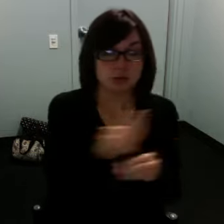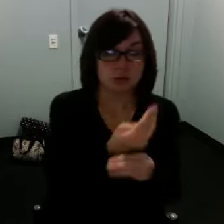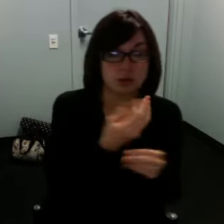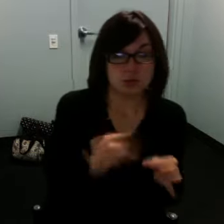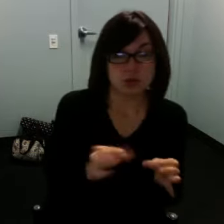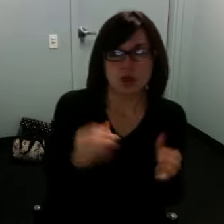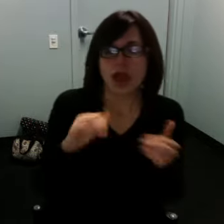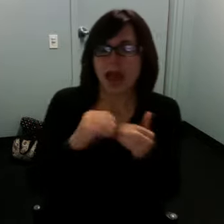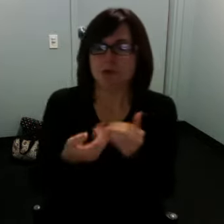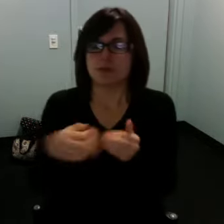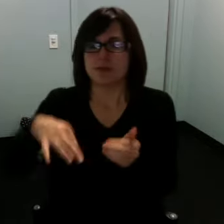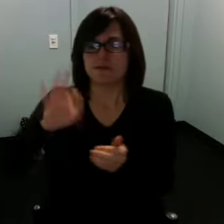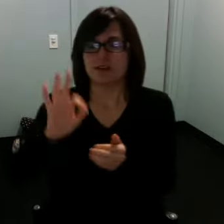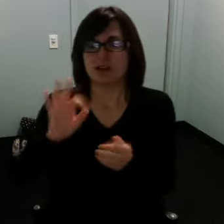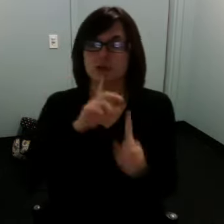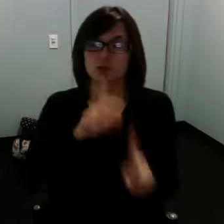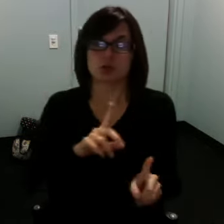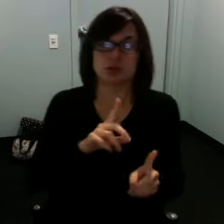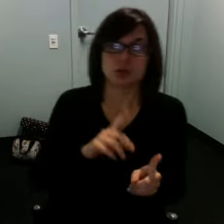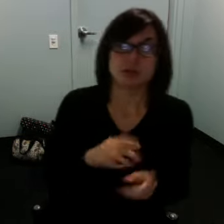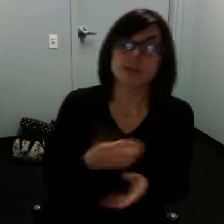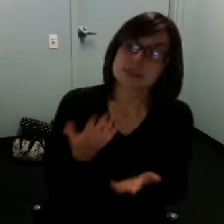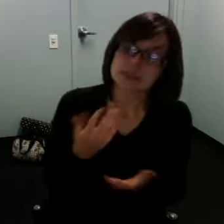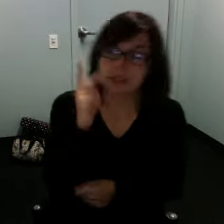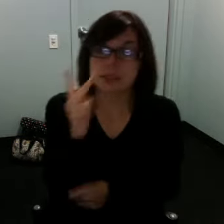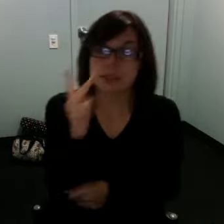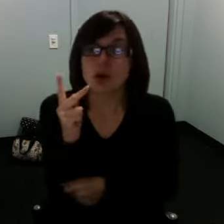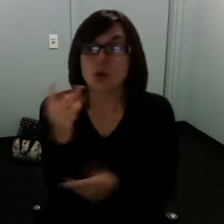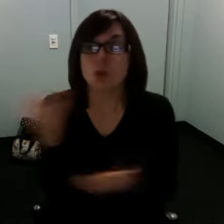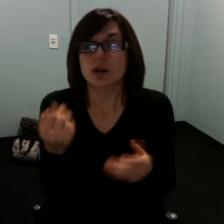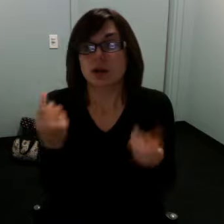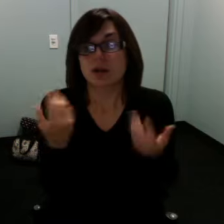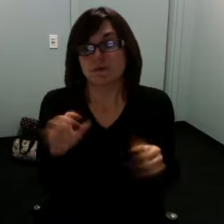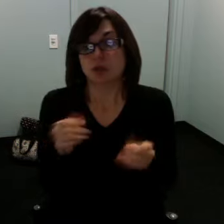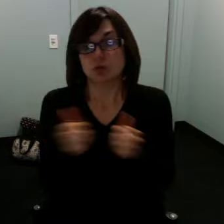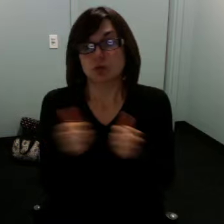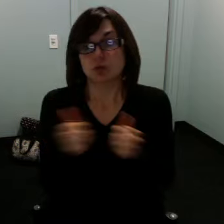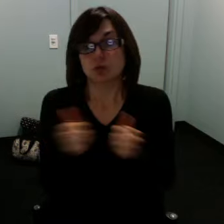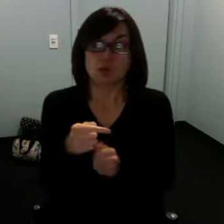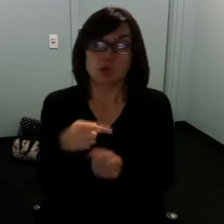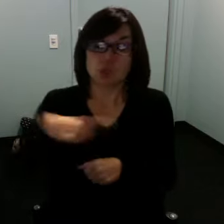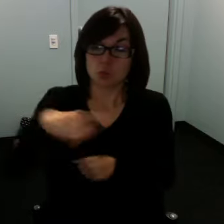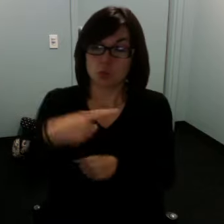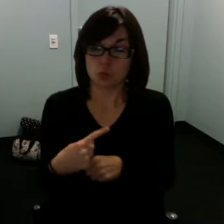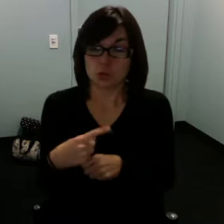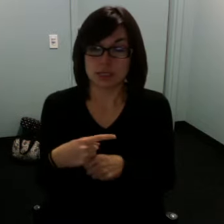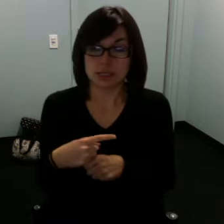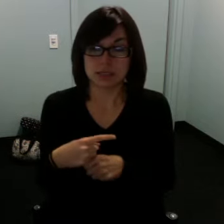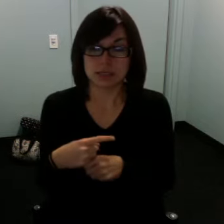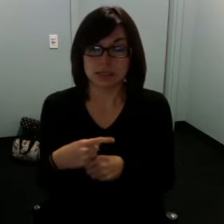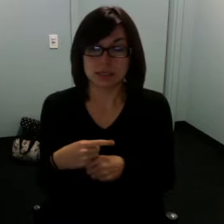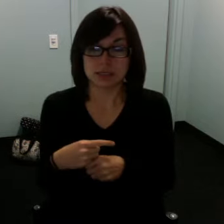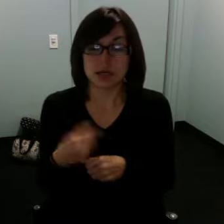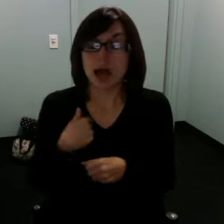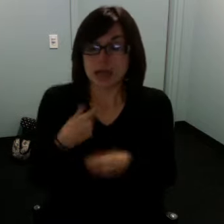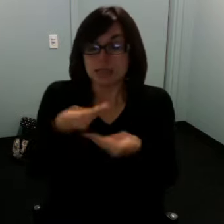solution? See, what I just did with you, I actually gave you the solution, and we just checked to make sure it was a solution. I'd like to now know how